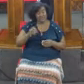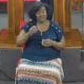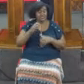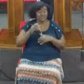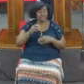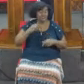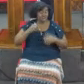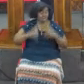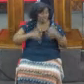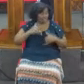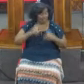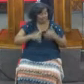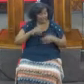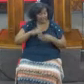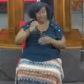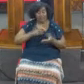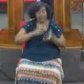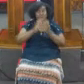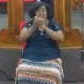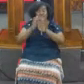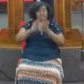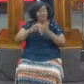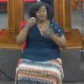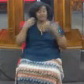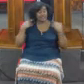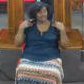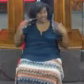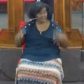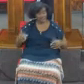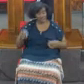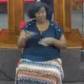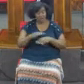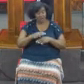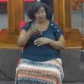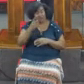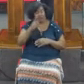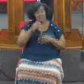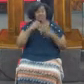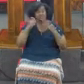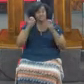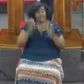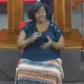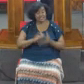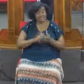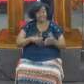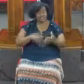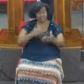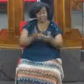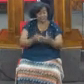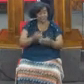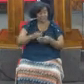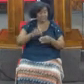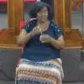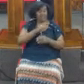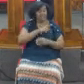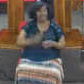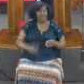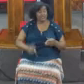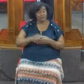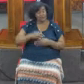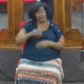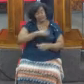there's joy in the presence of the angel over one sinner that is born into the kingdom of